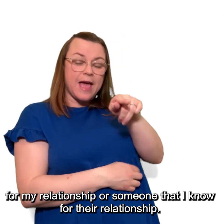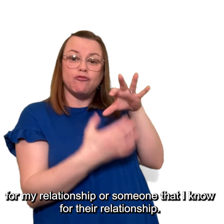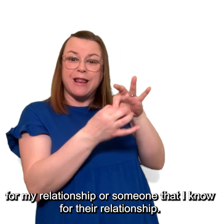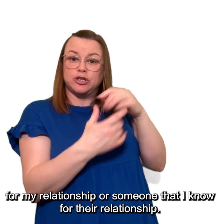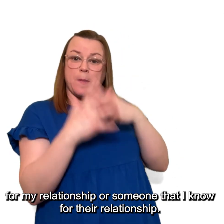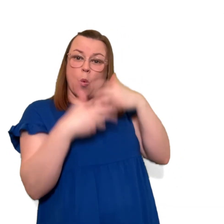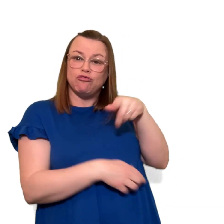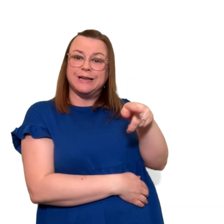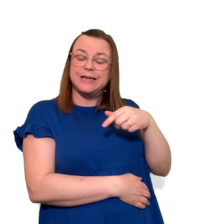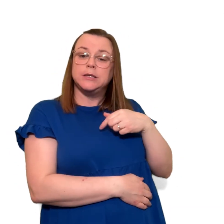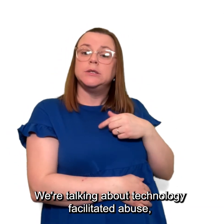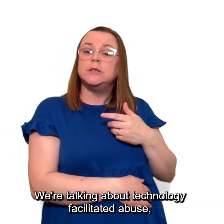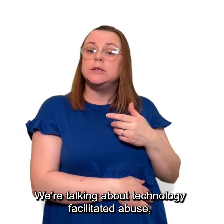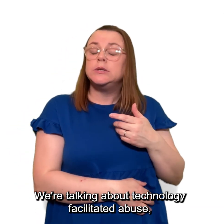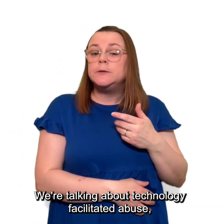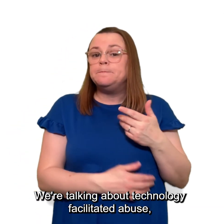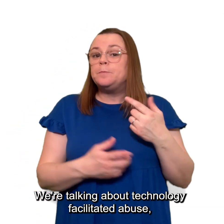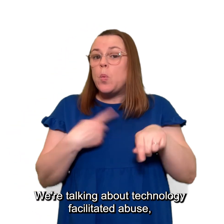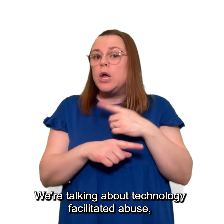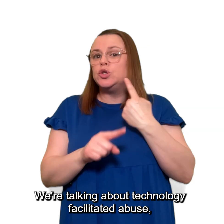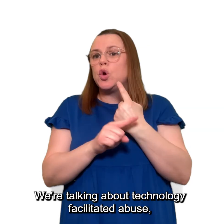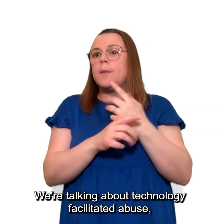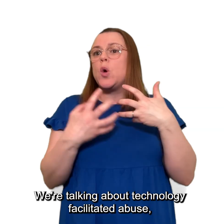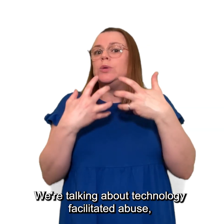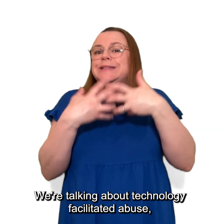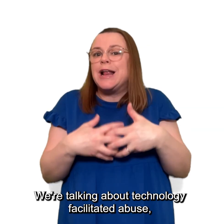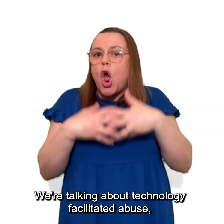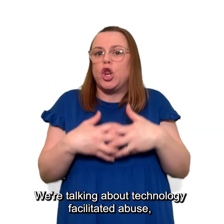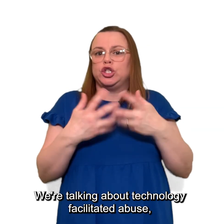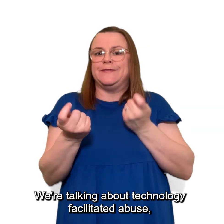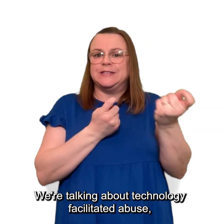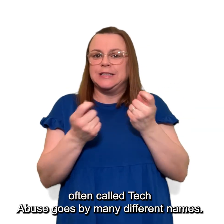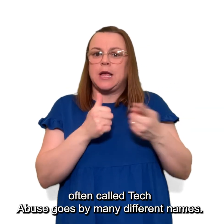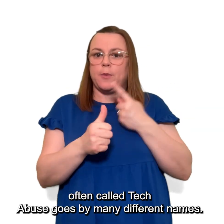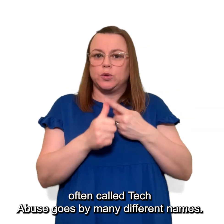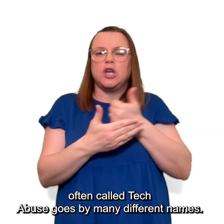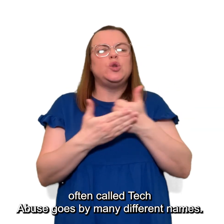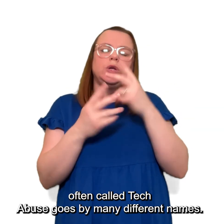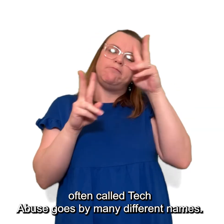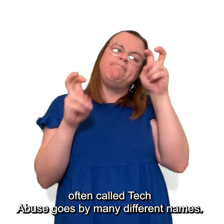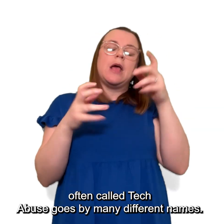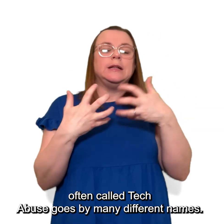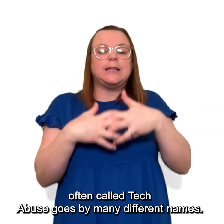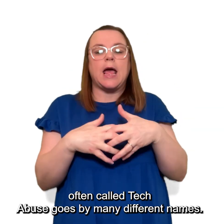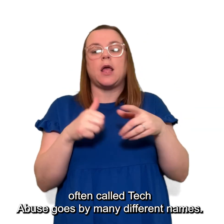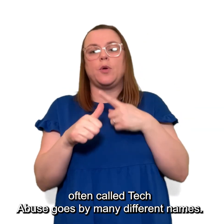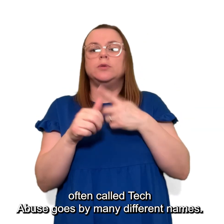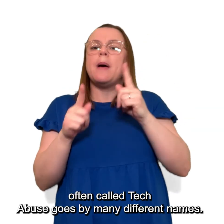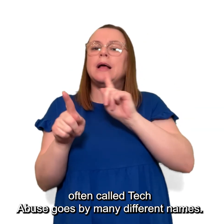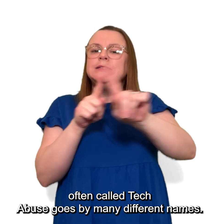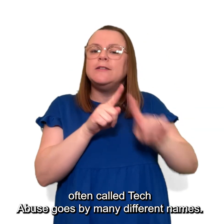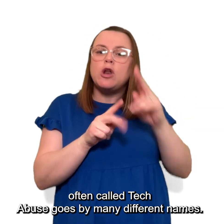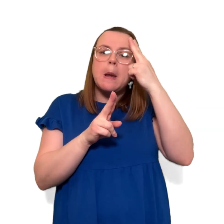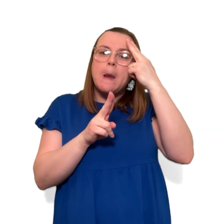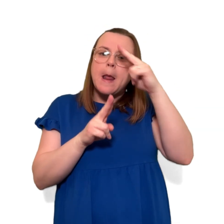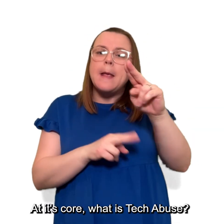their relationship, we're talking about technology facilitated abuse, often called tech abuse, goes by many